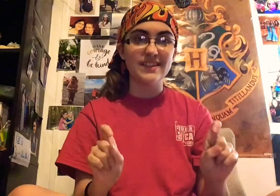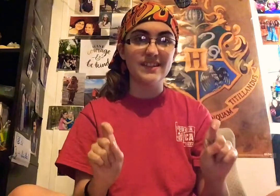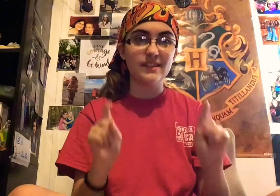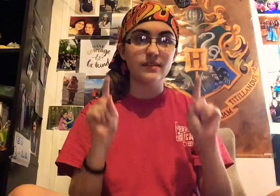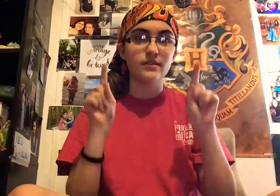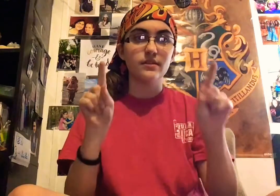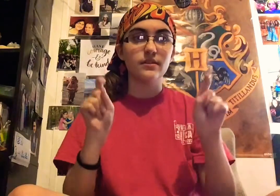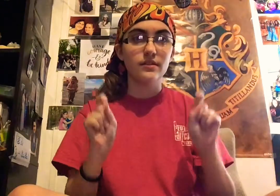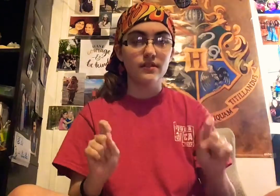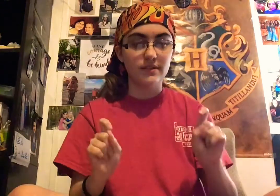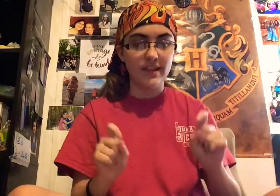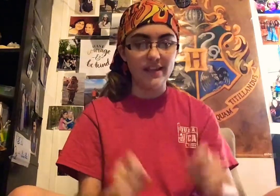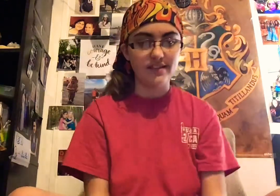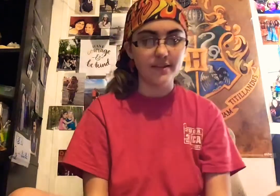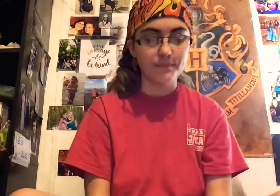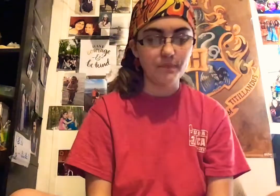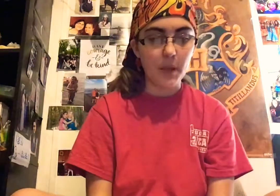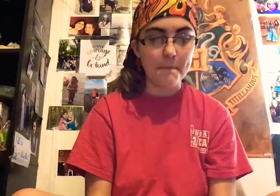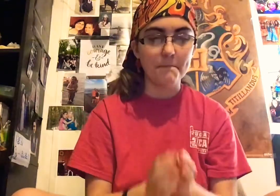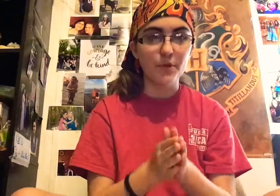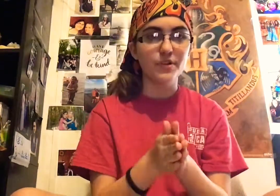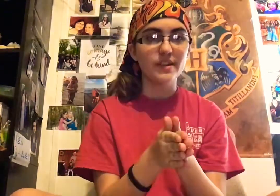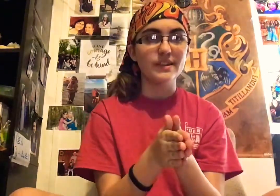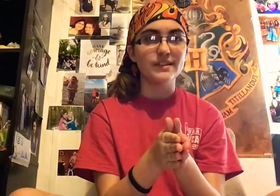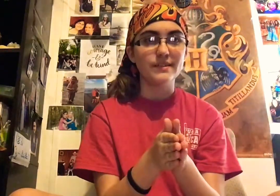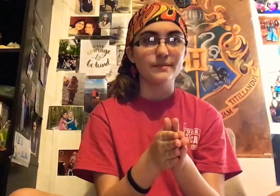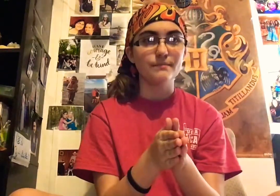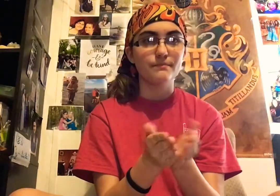test. Test. Book is